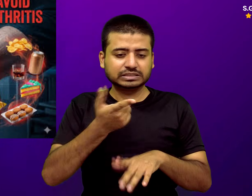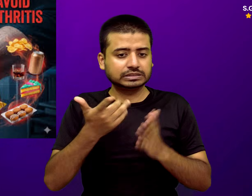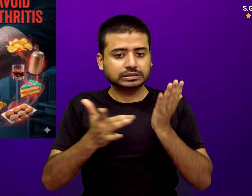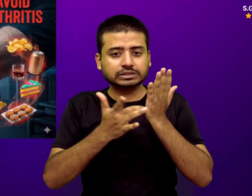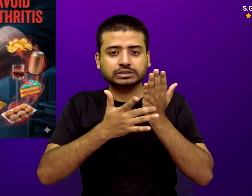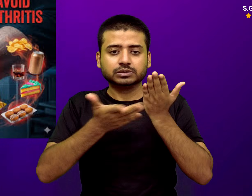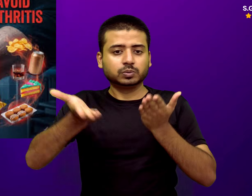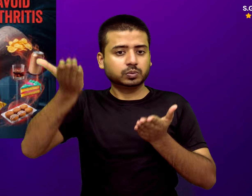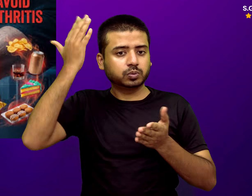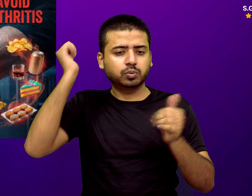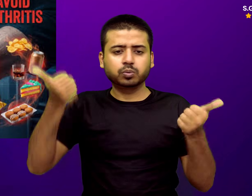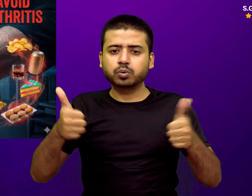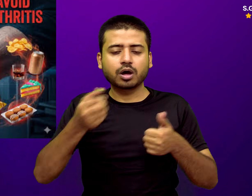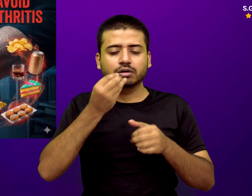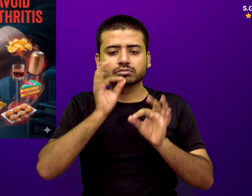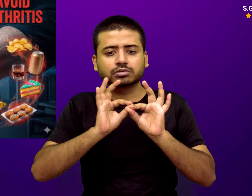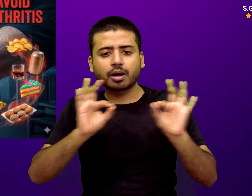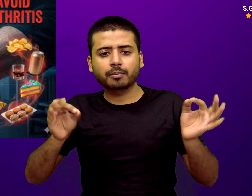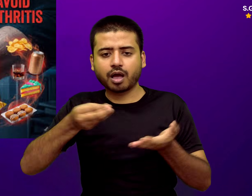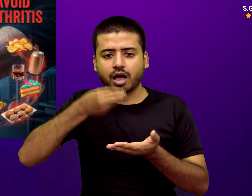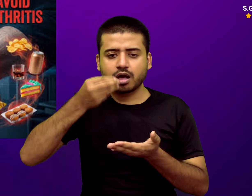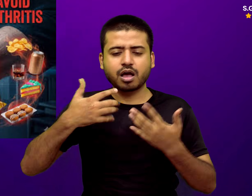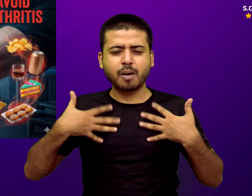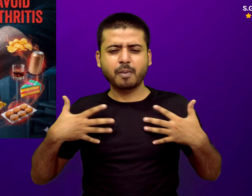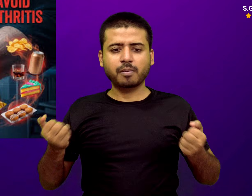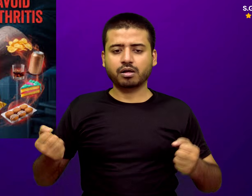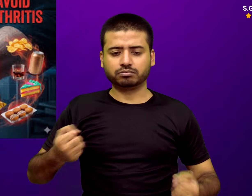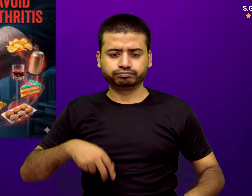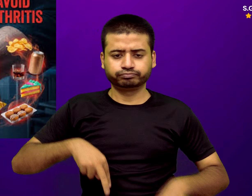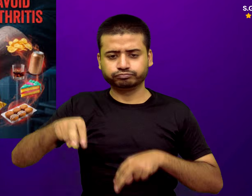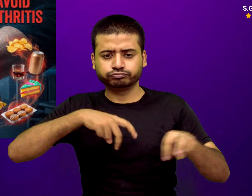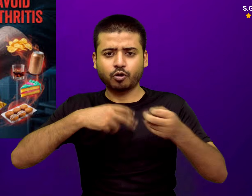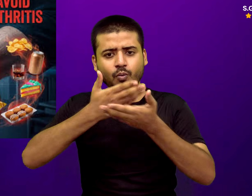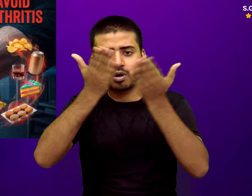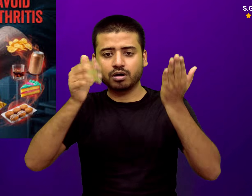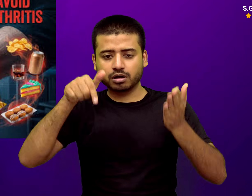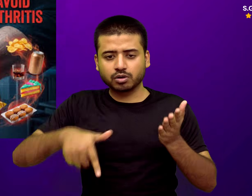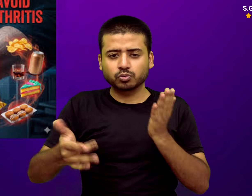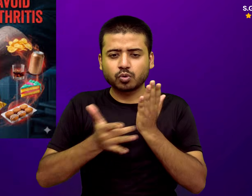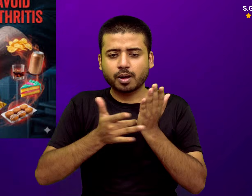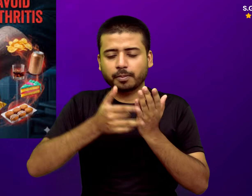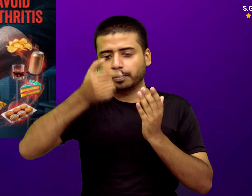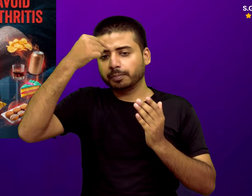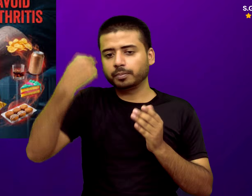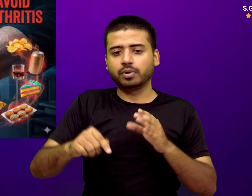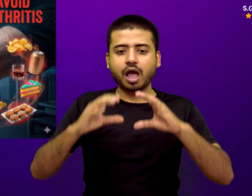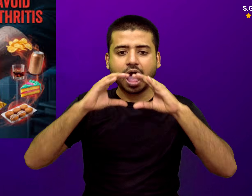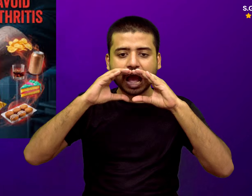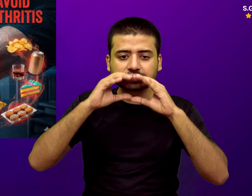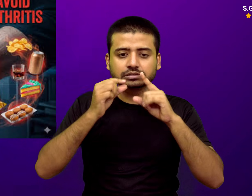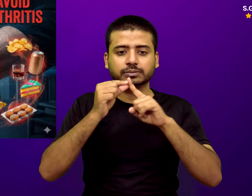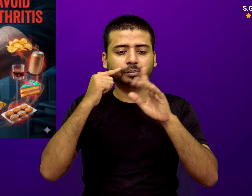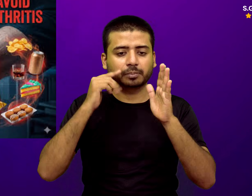the protective cushioning between your bones, irritate the synovium, the lining of your joints, and contribute to conditions